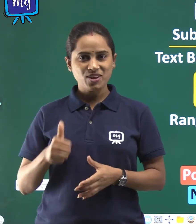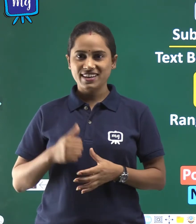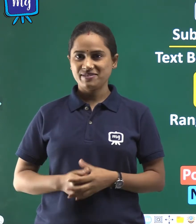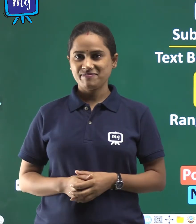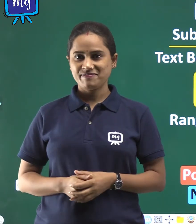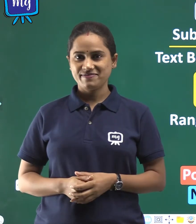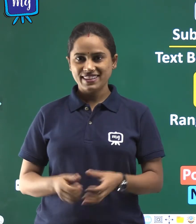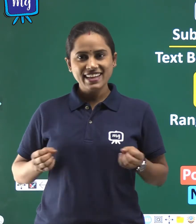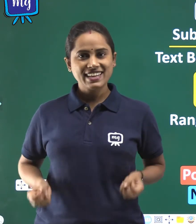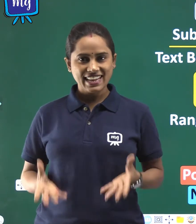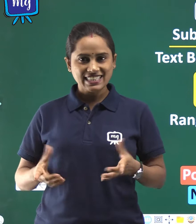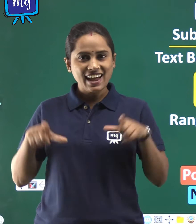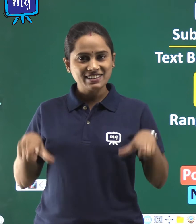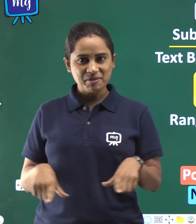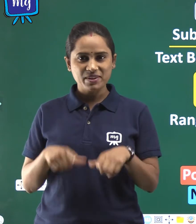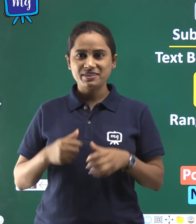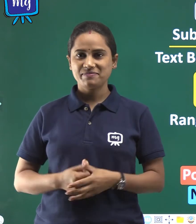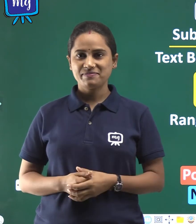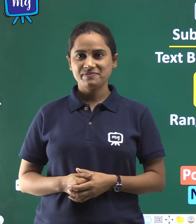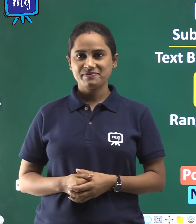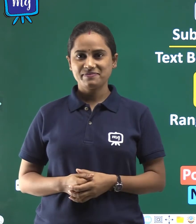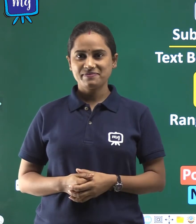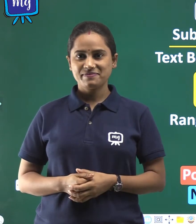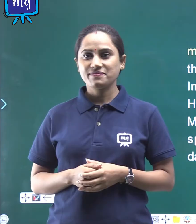Okay, let's start summary.